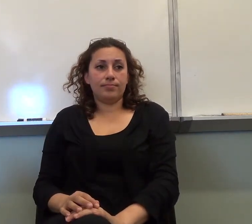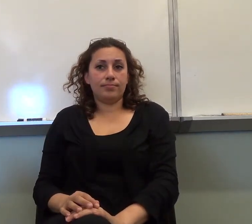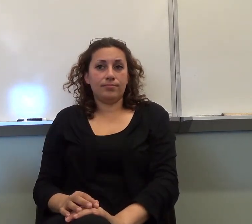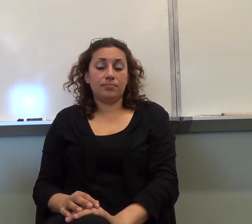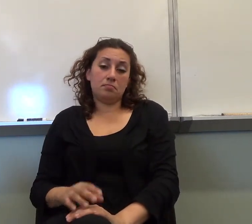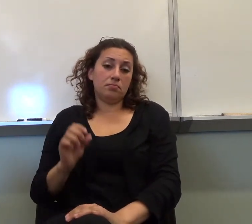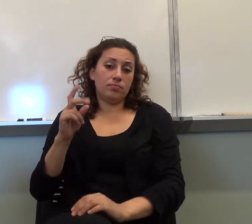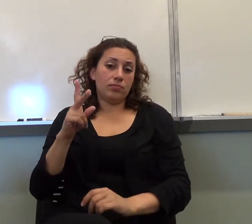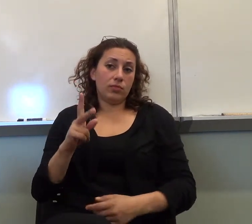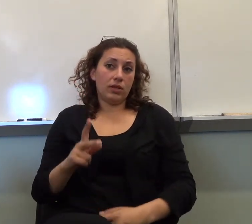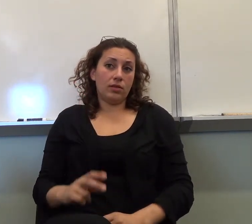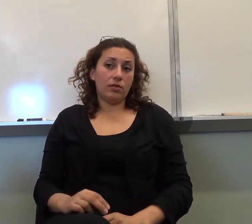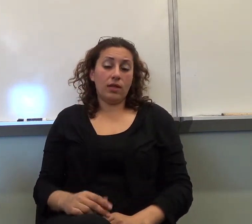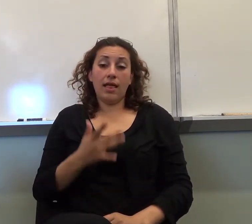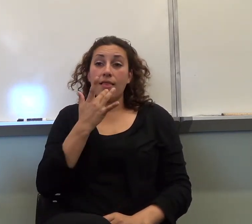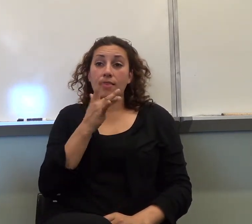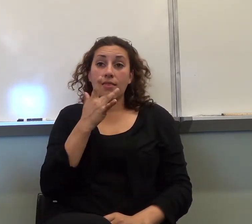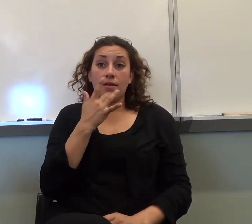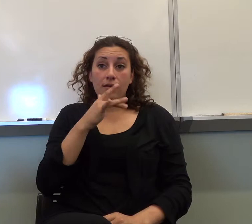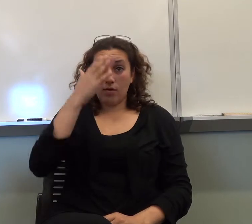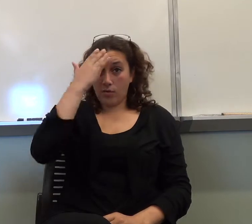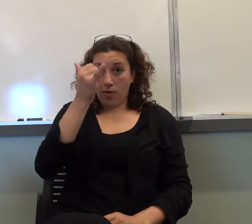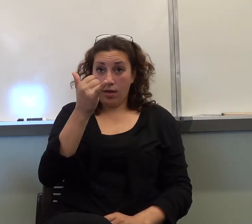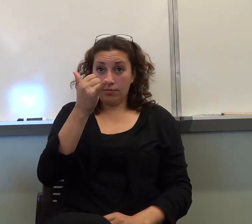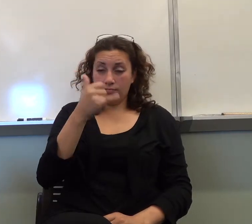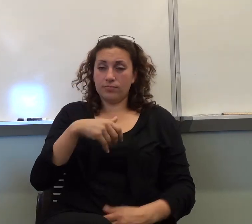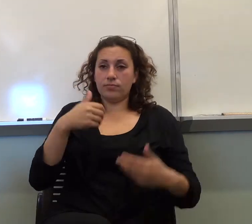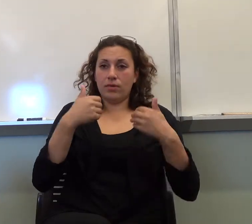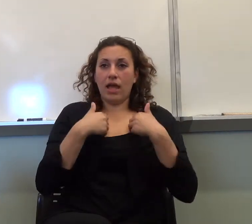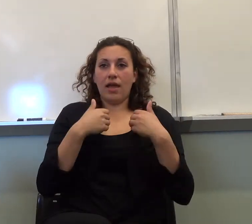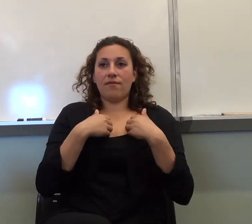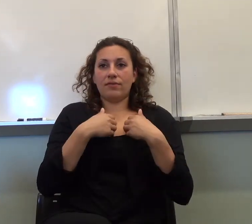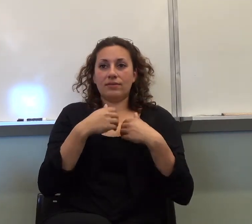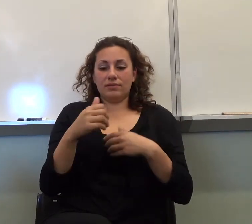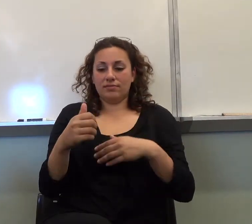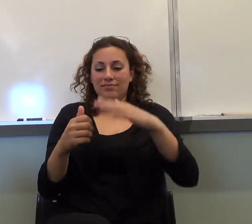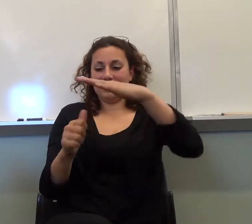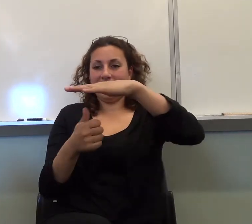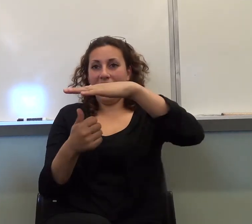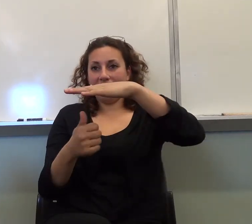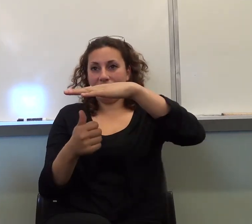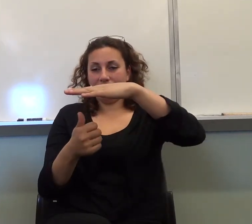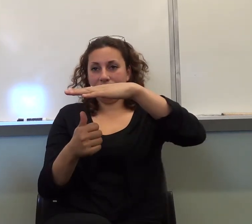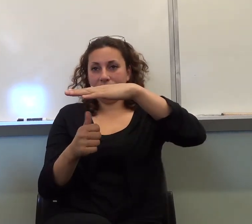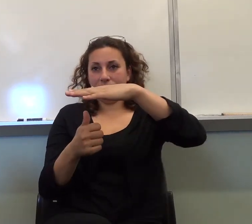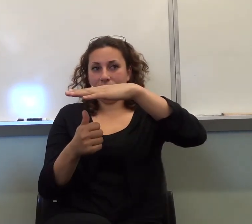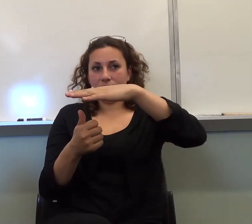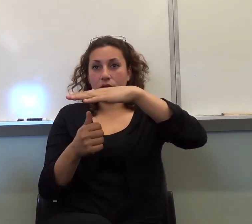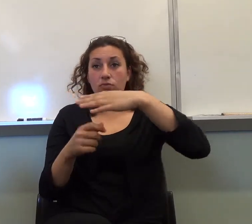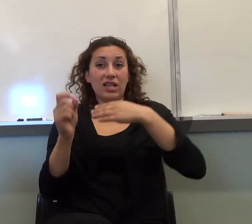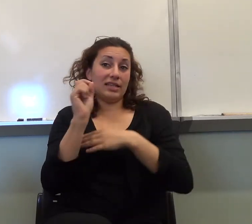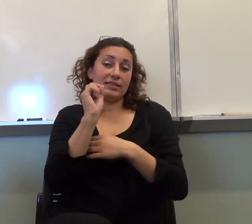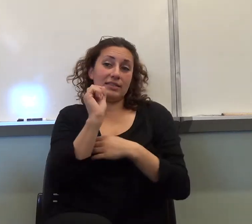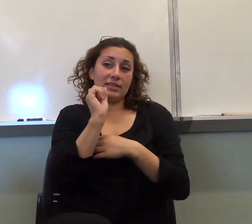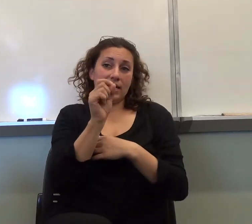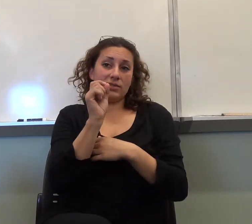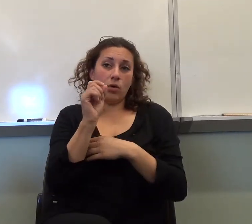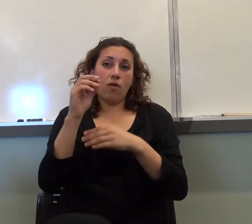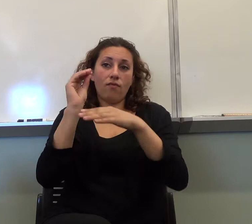Okay, now we're lucky because we ended up with tenths. That was the LCD, so we ended up with tenths, and that's a decimal fraction. So it's very easy to write